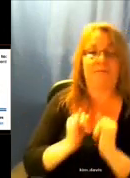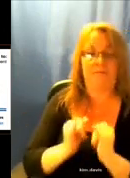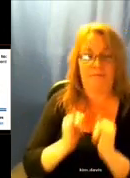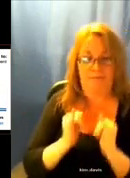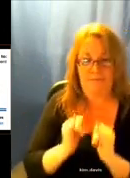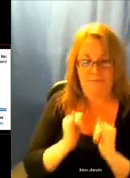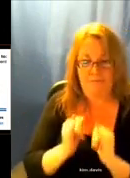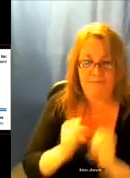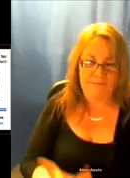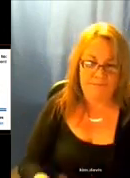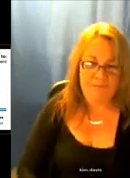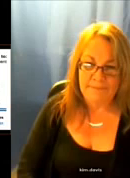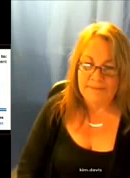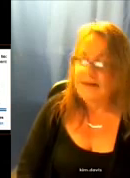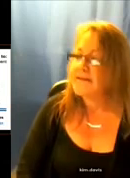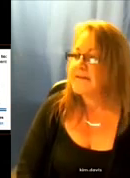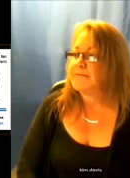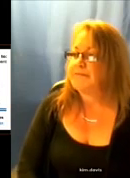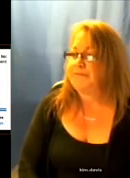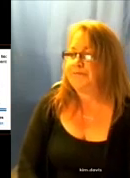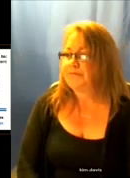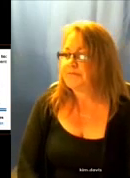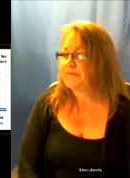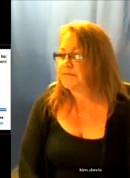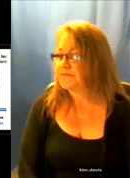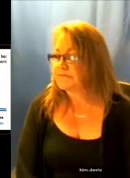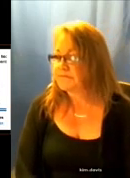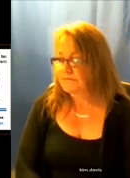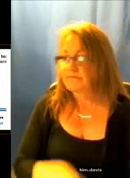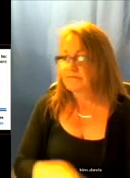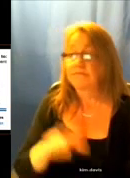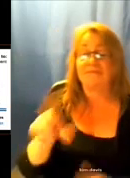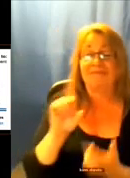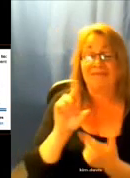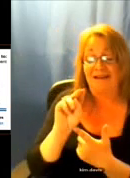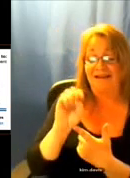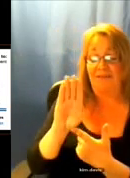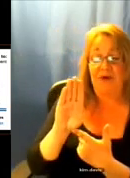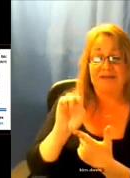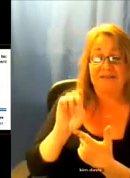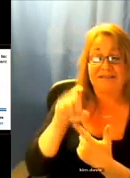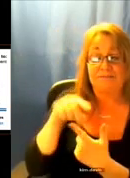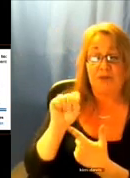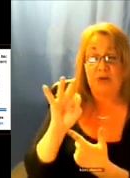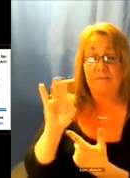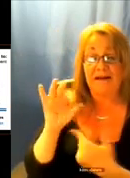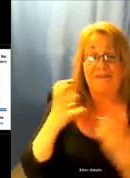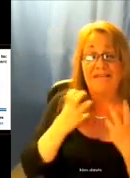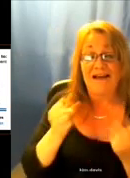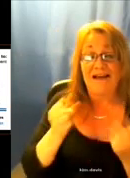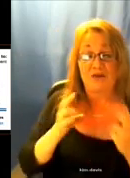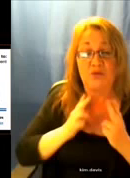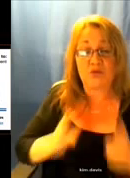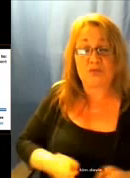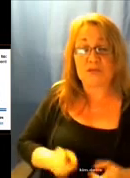Unless all the other residents receive the phone service for free, then you can also be included within that.